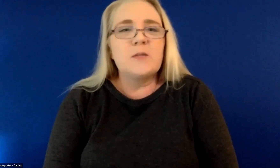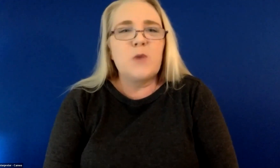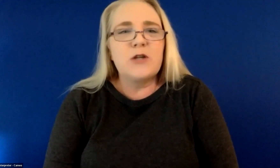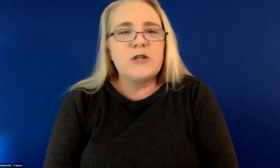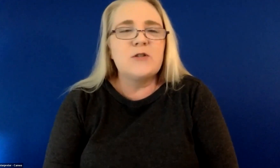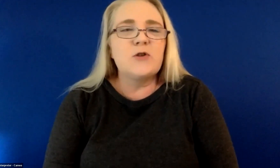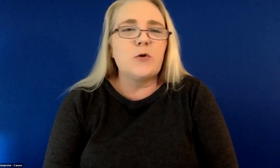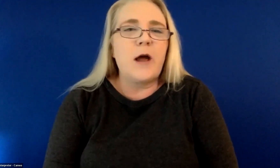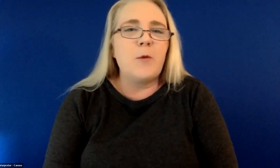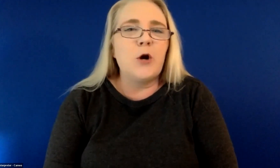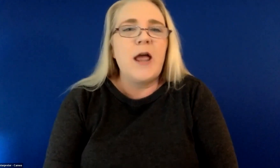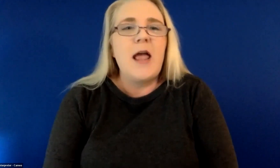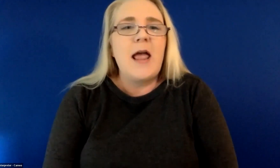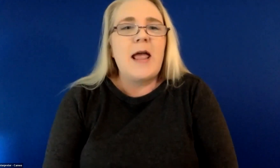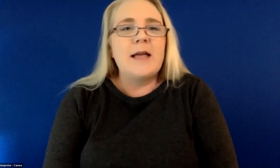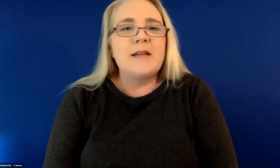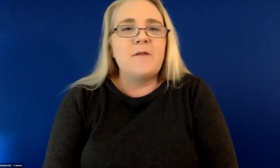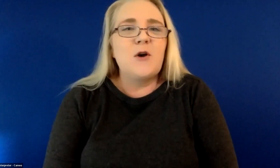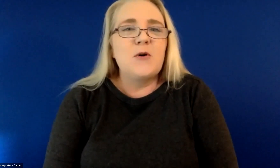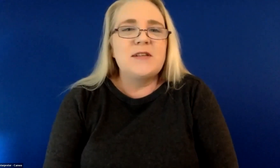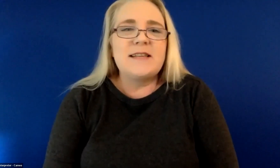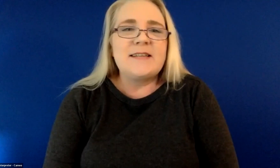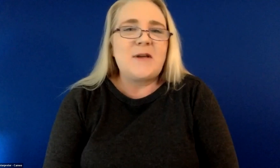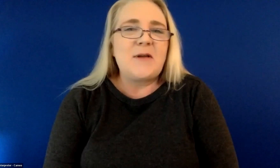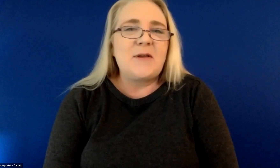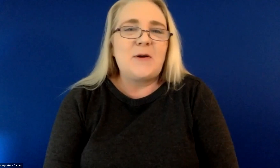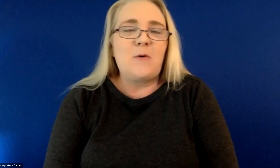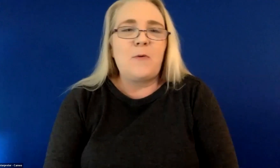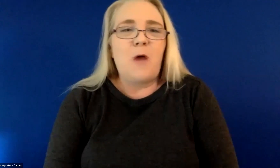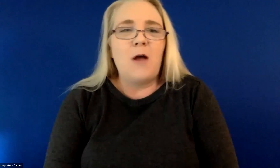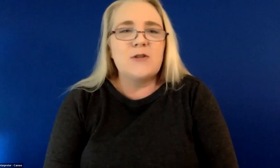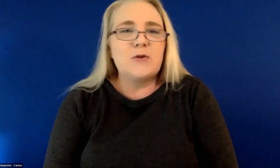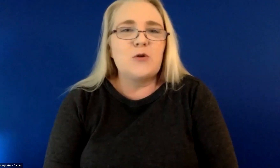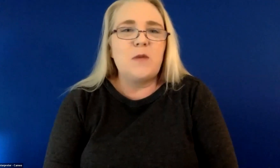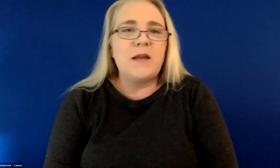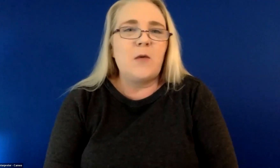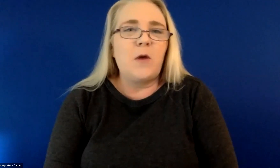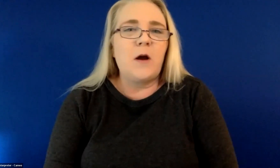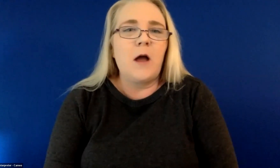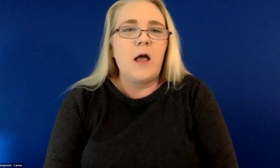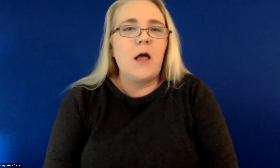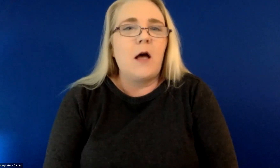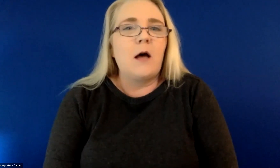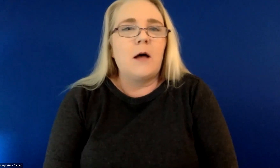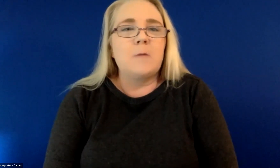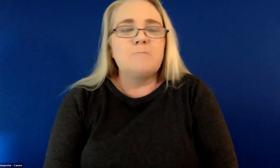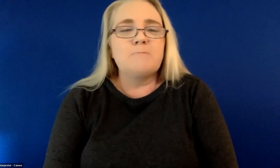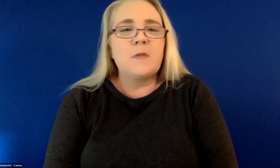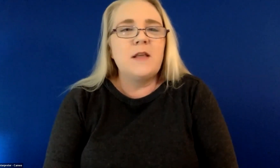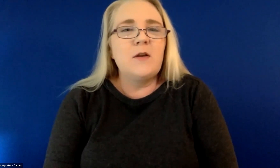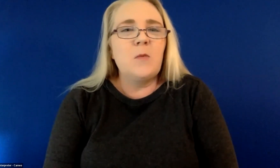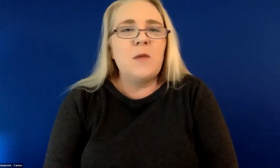facial expressions or grammar. And I've noticed it, on social media where,